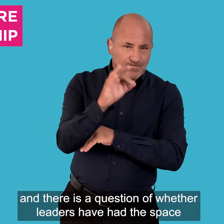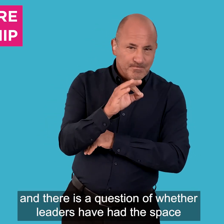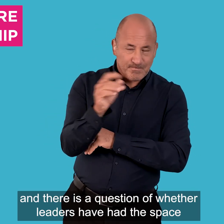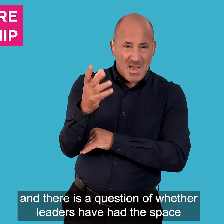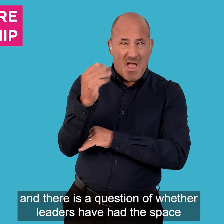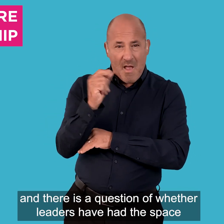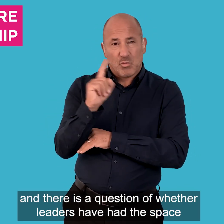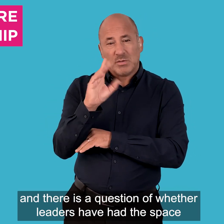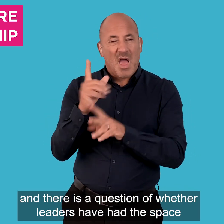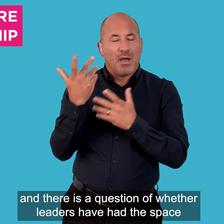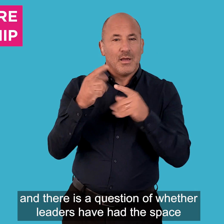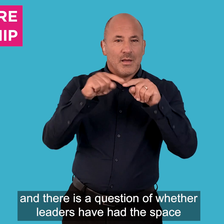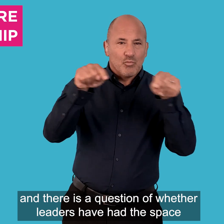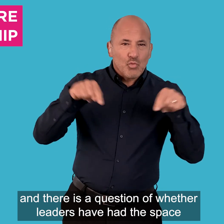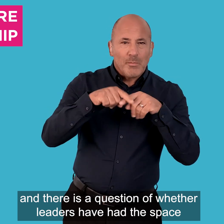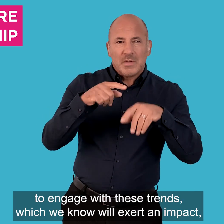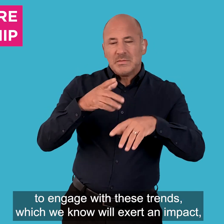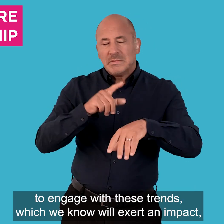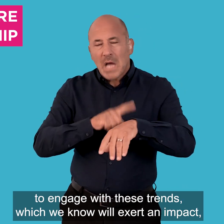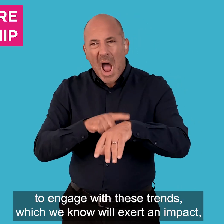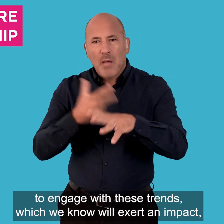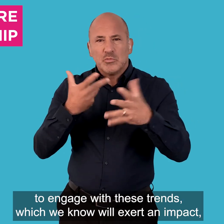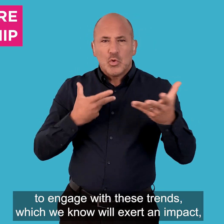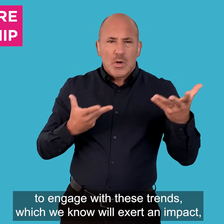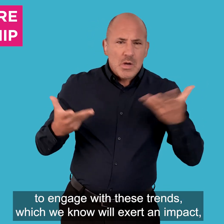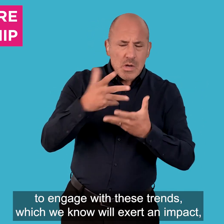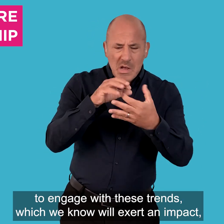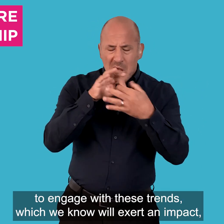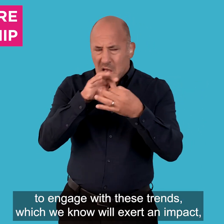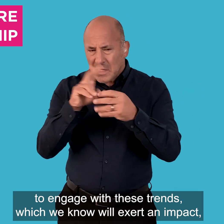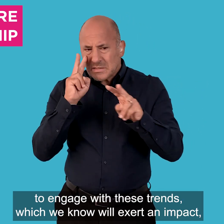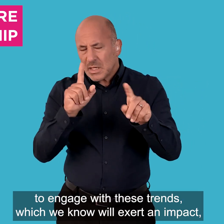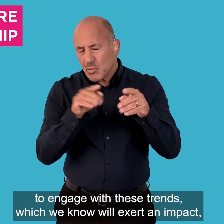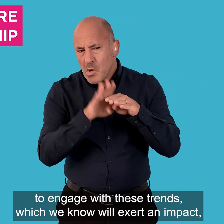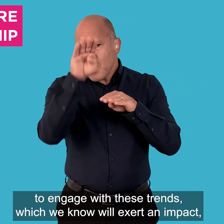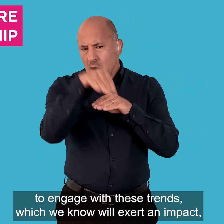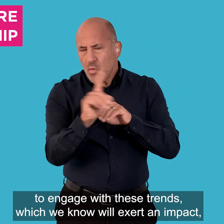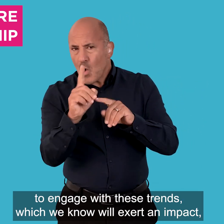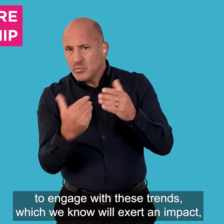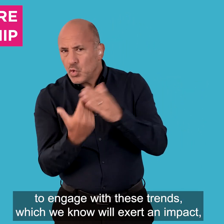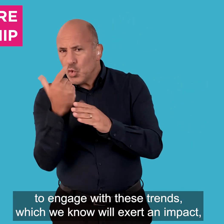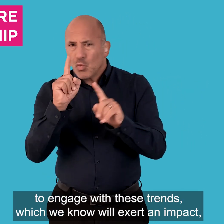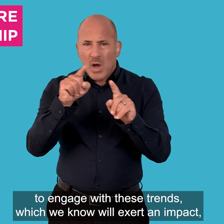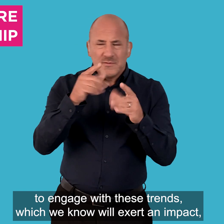question of whether leaders have had the space to engage with these trends which we know will exert an